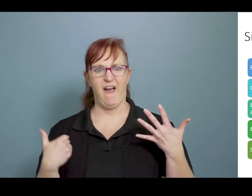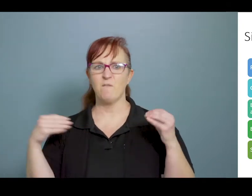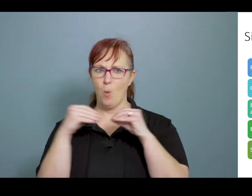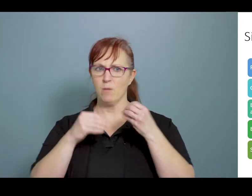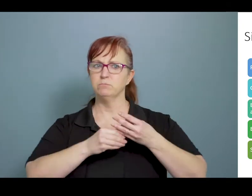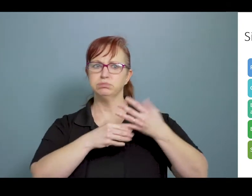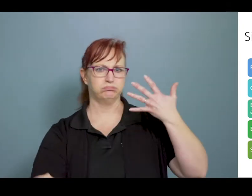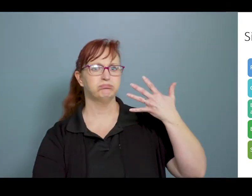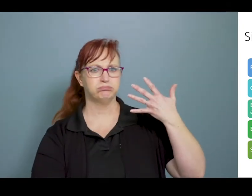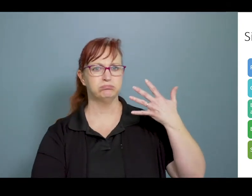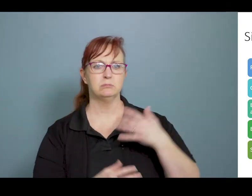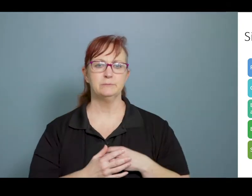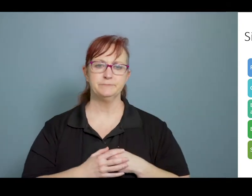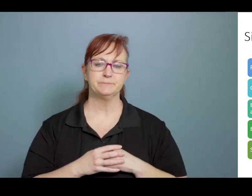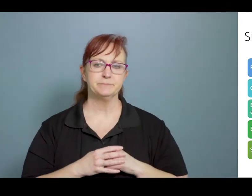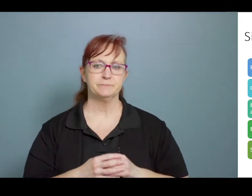So